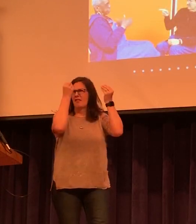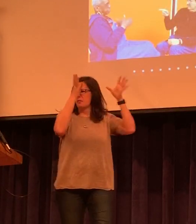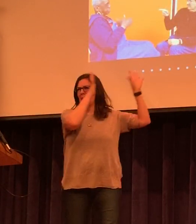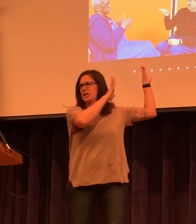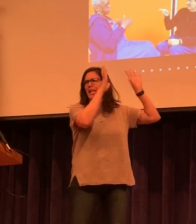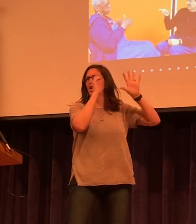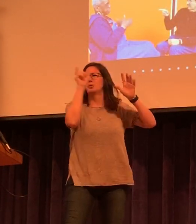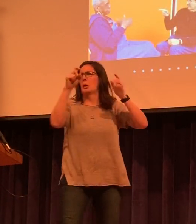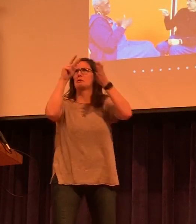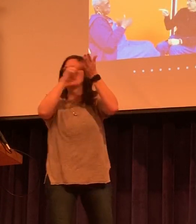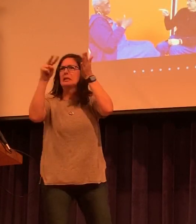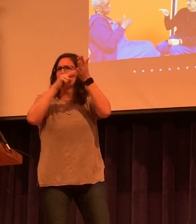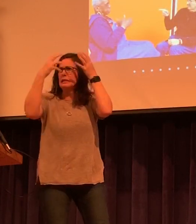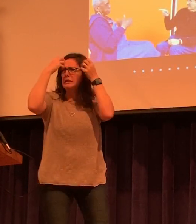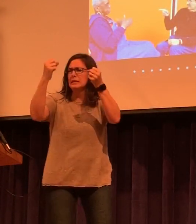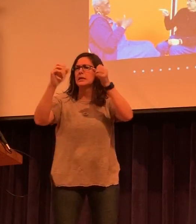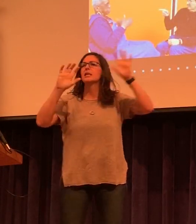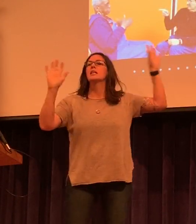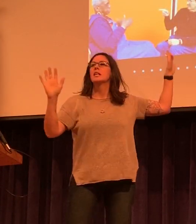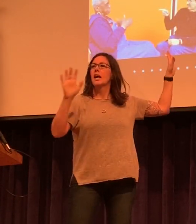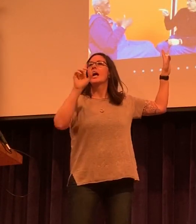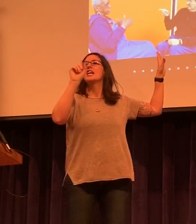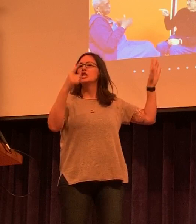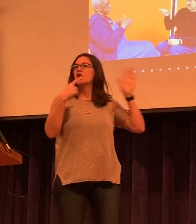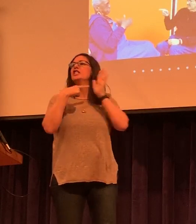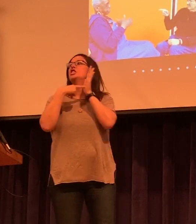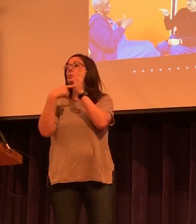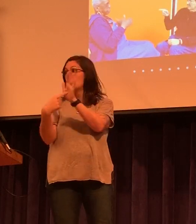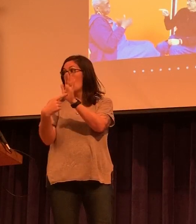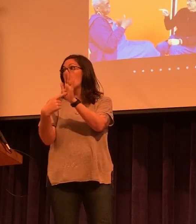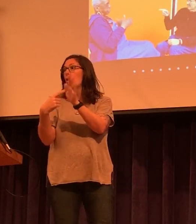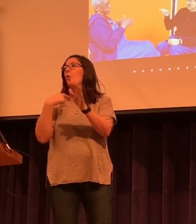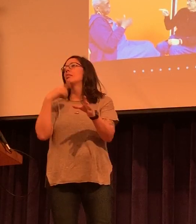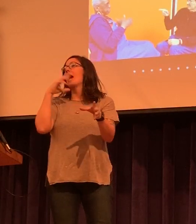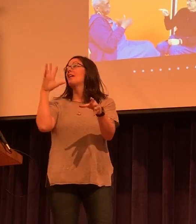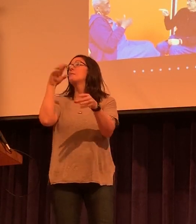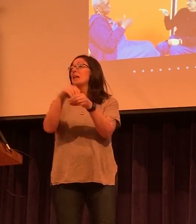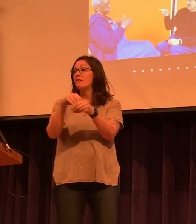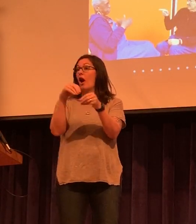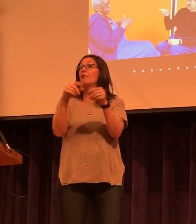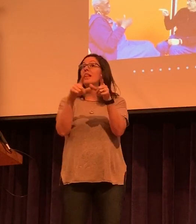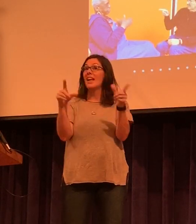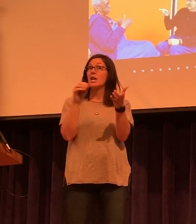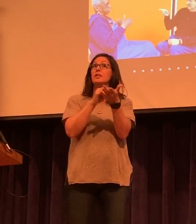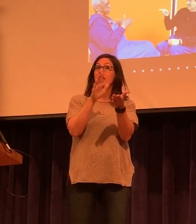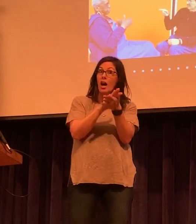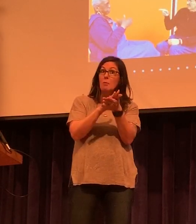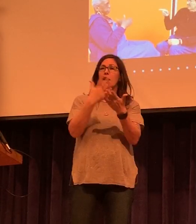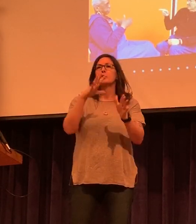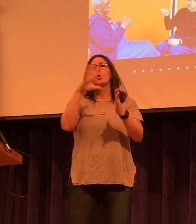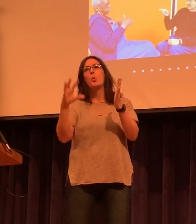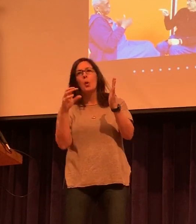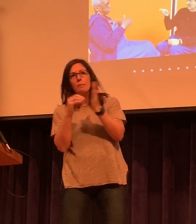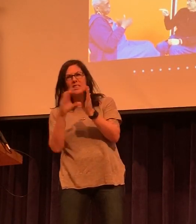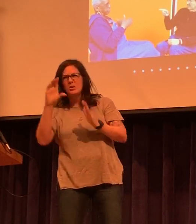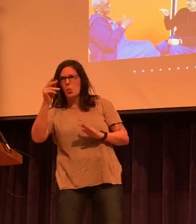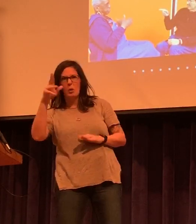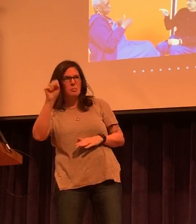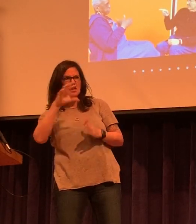So I know there's a lot of information on this slide. It's pretty busy, and I don't expect you to read everything and memorize it. I have all of this up here just to show that I have been